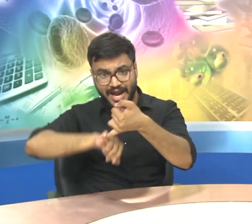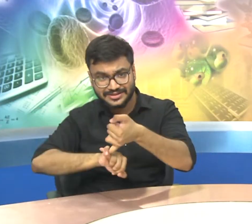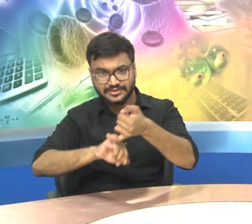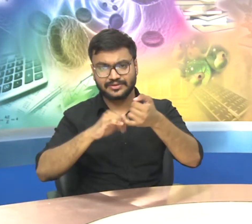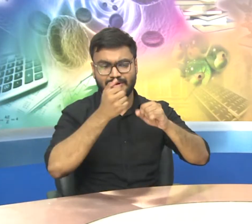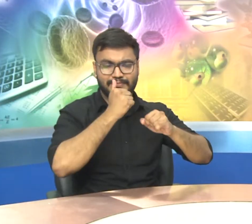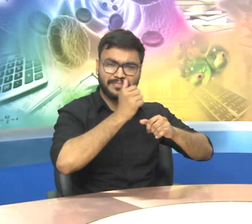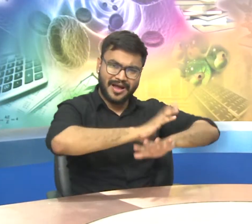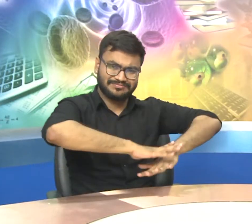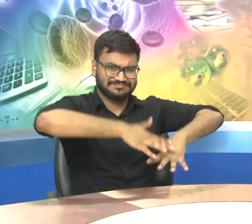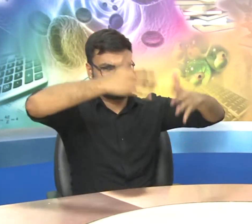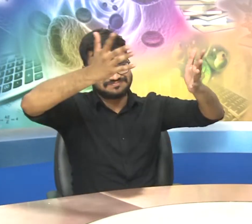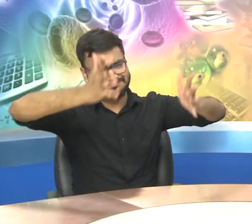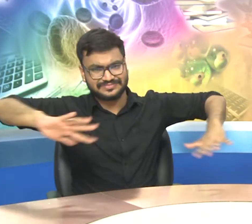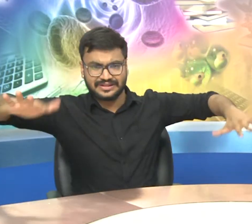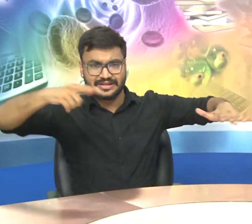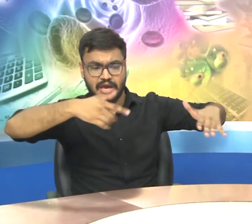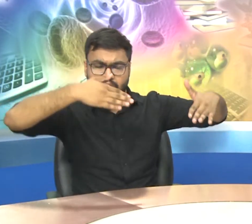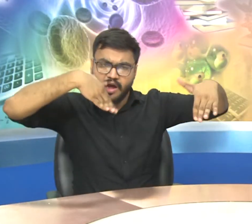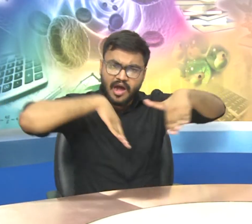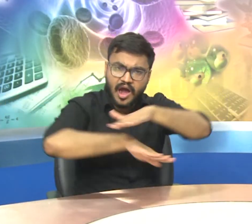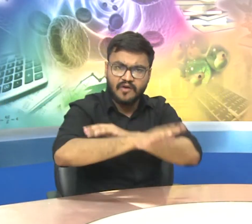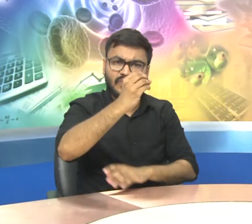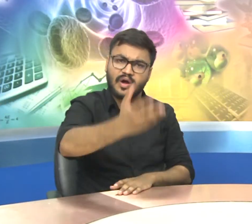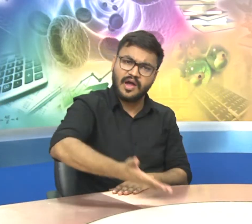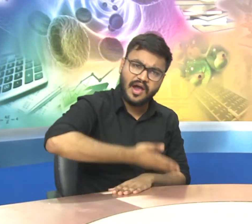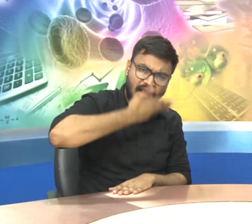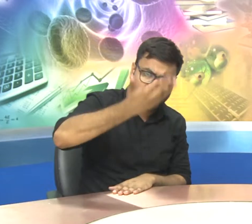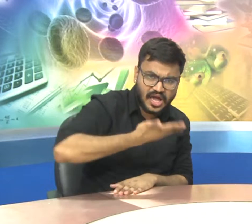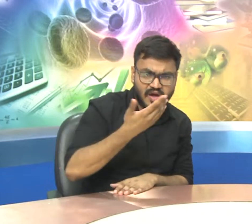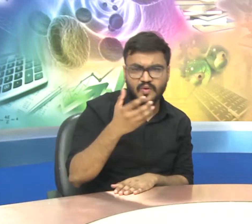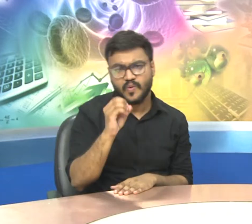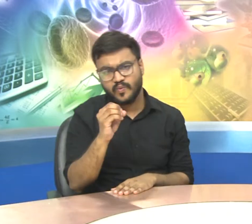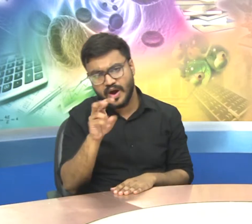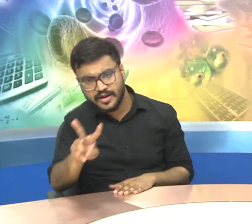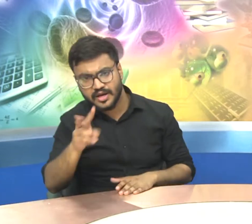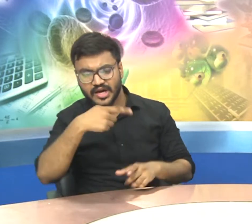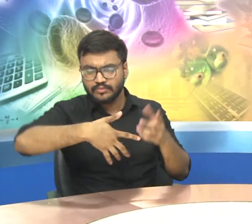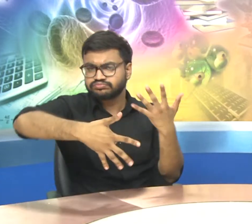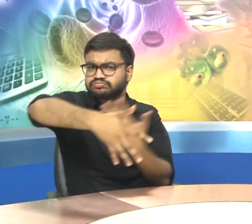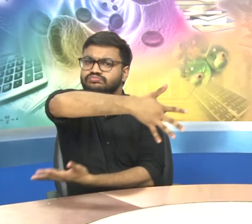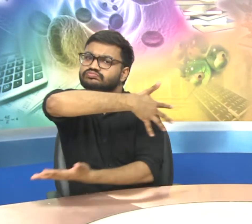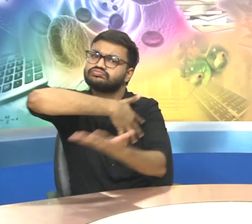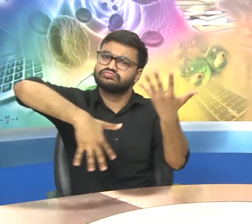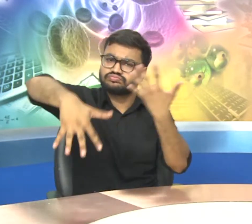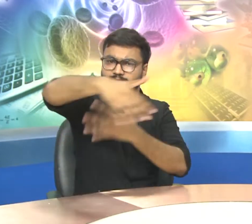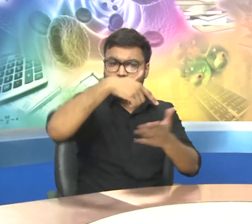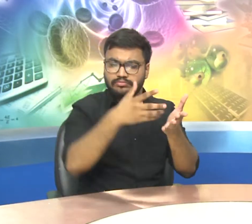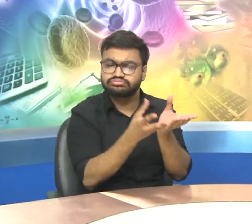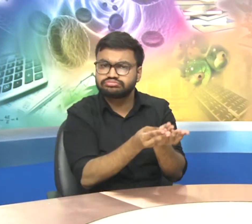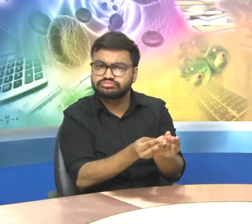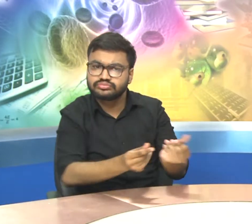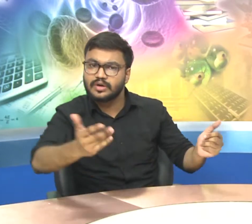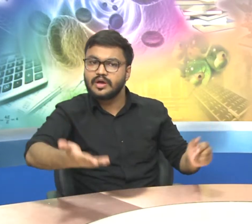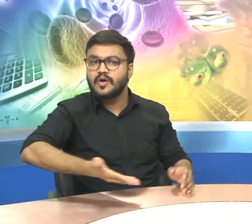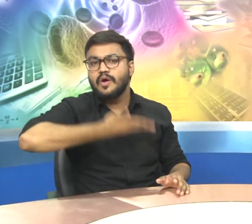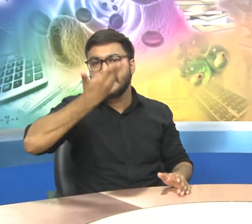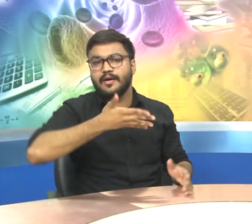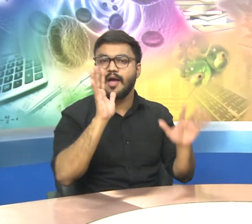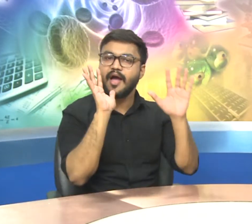nitrogen, phosphorus, calcium, sulfur. Oxygen and carbon dioxide are dissolved